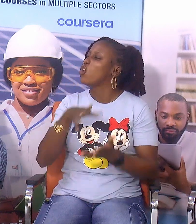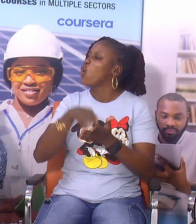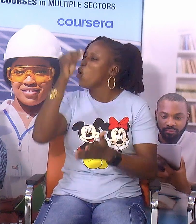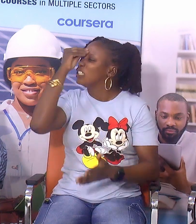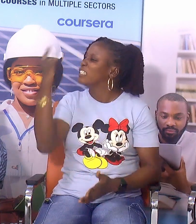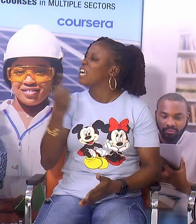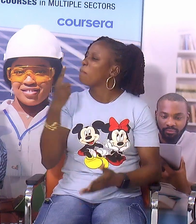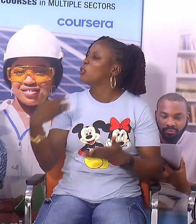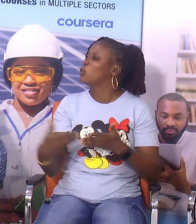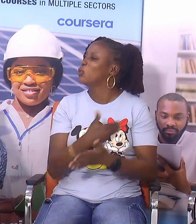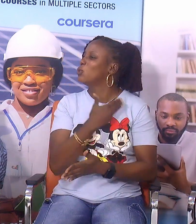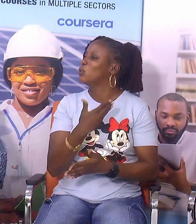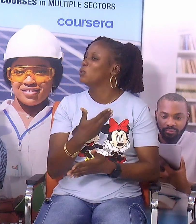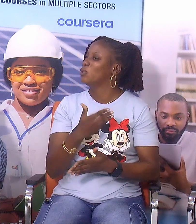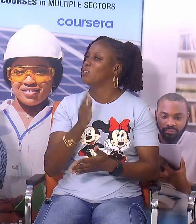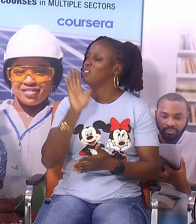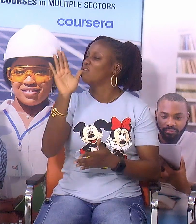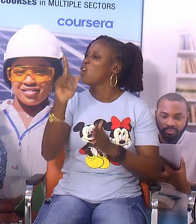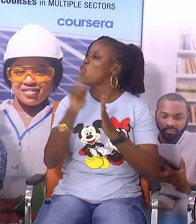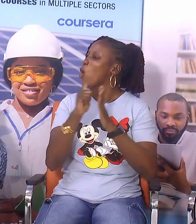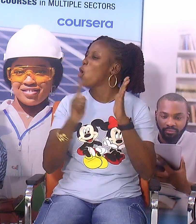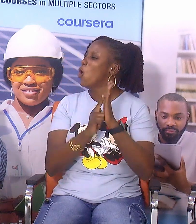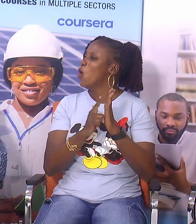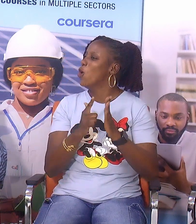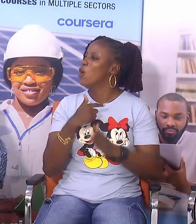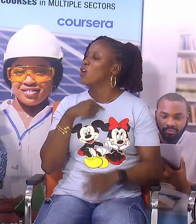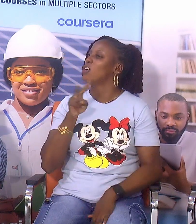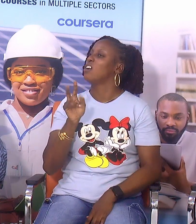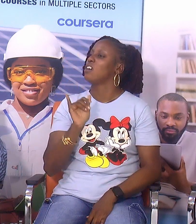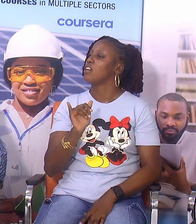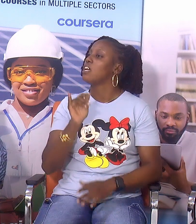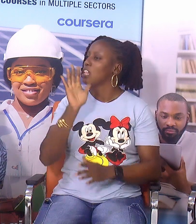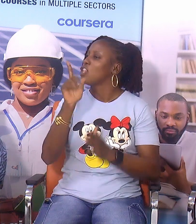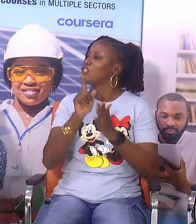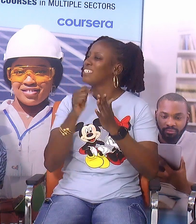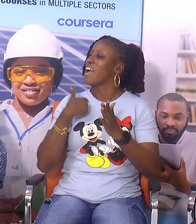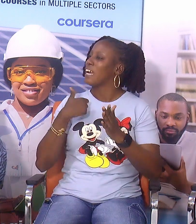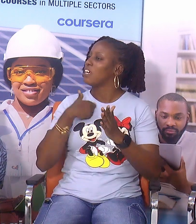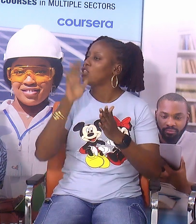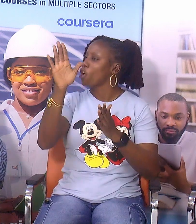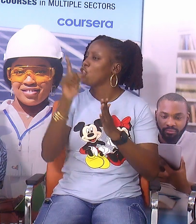And I met so many deaf people and learned so many new things.